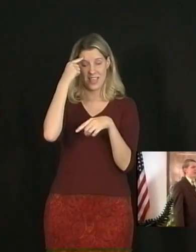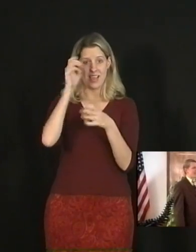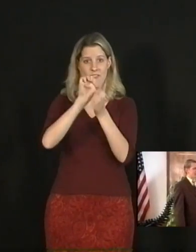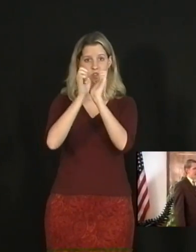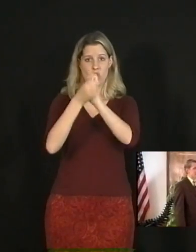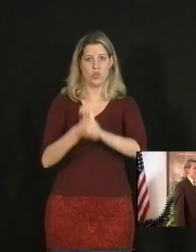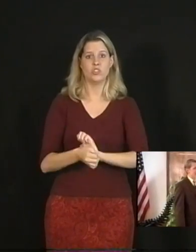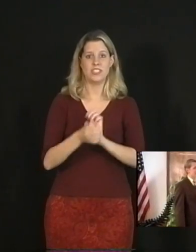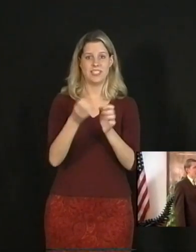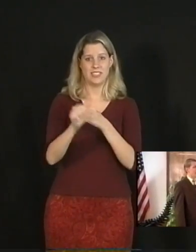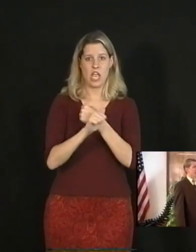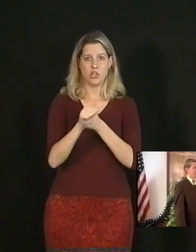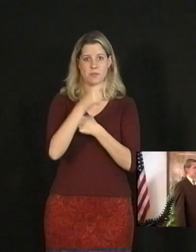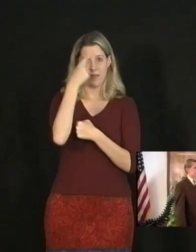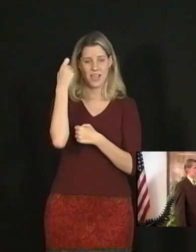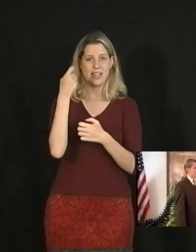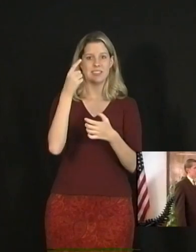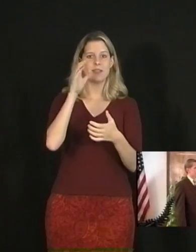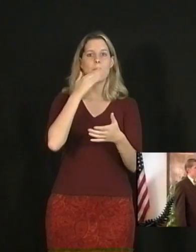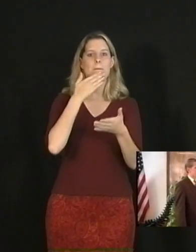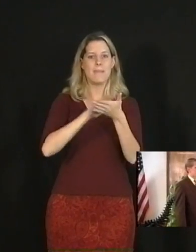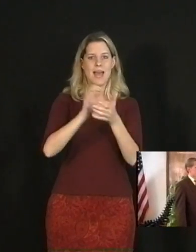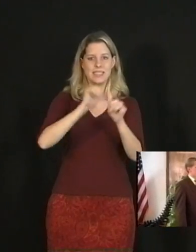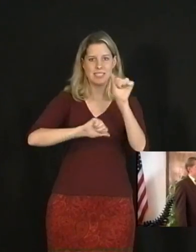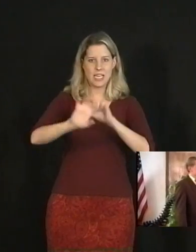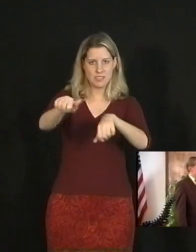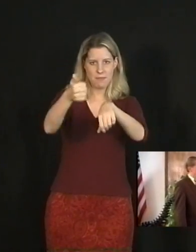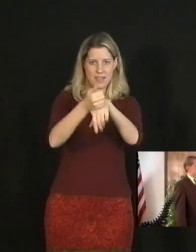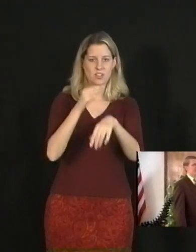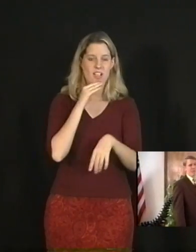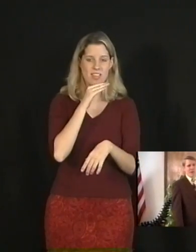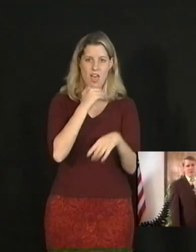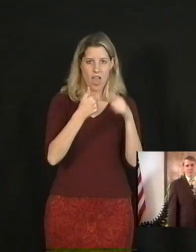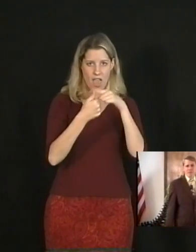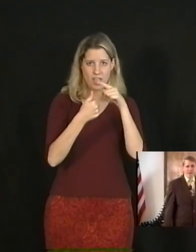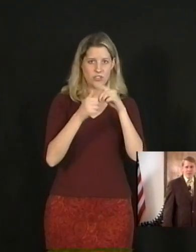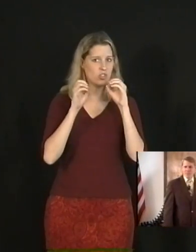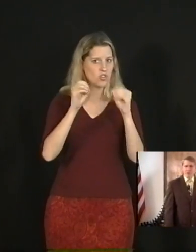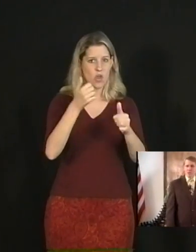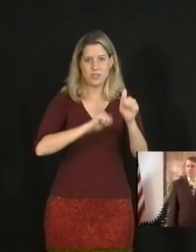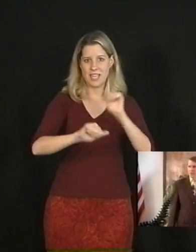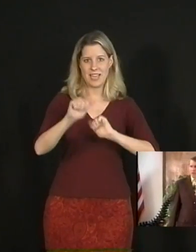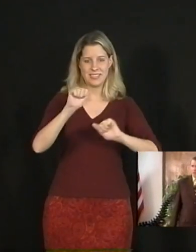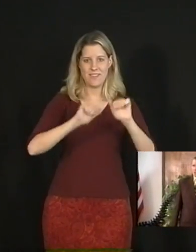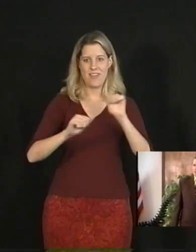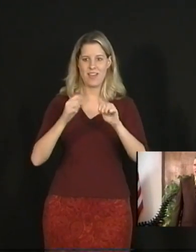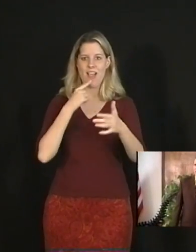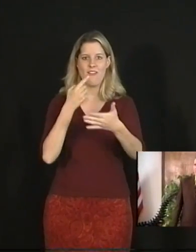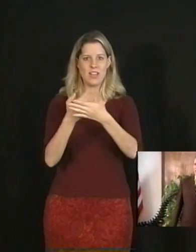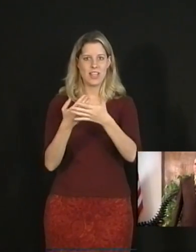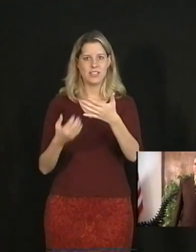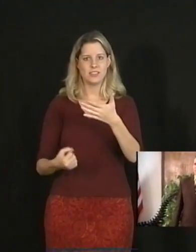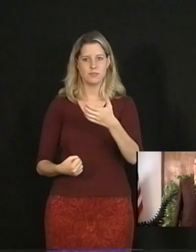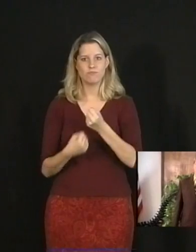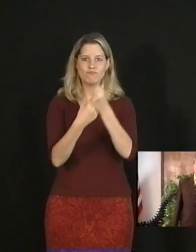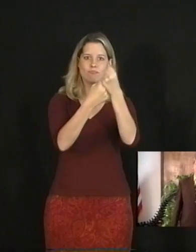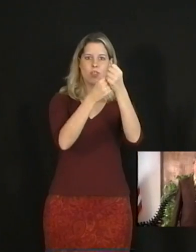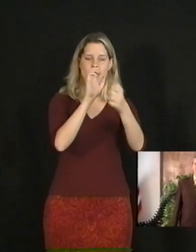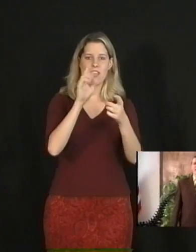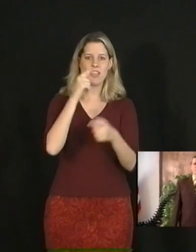because it's bad science based on lies. There is no scientific evidence to back up this evolution theory. We've been